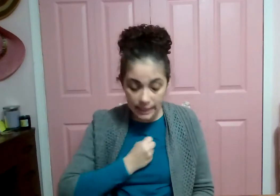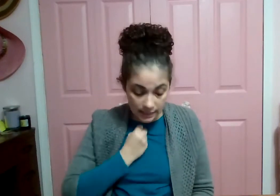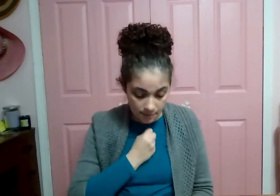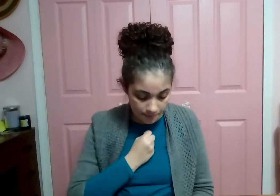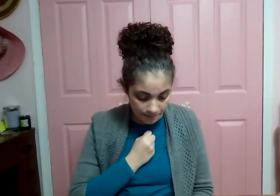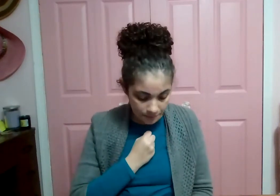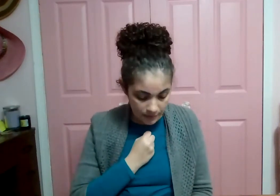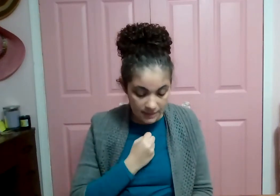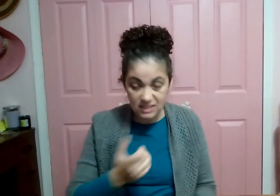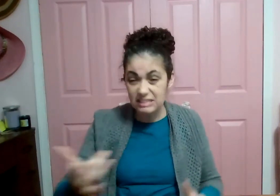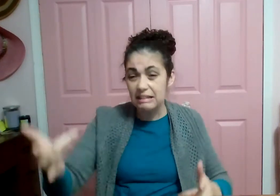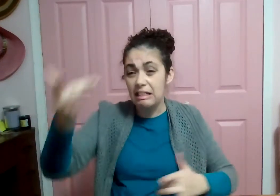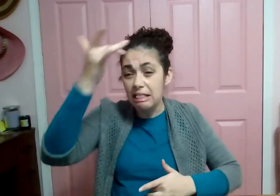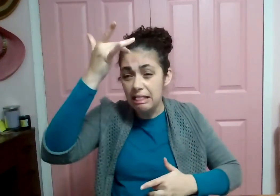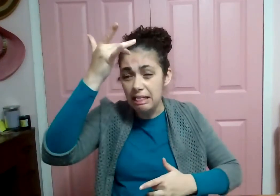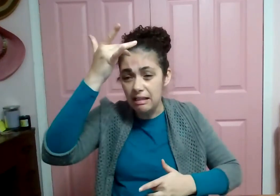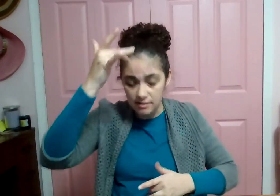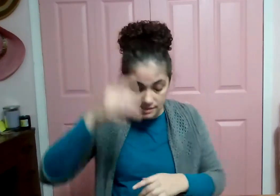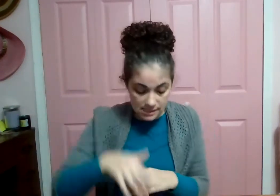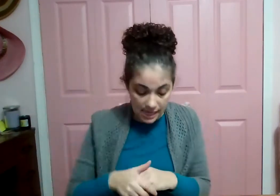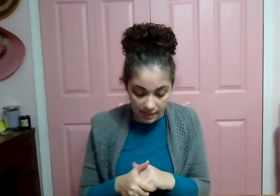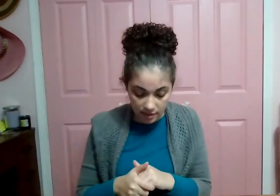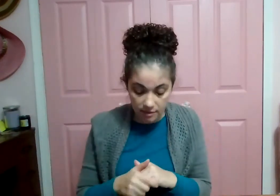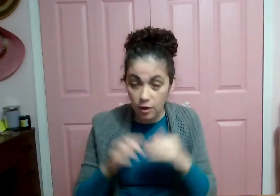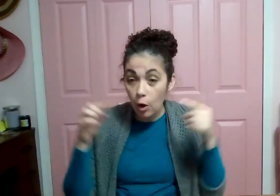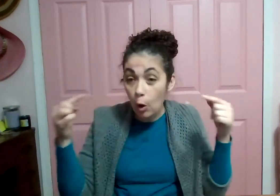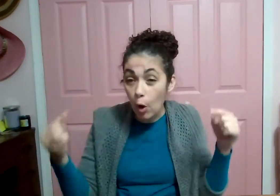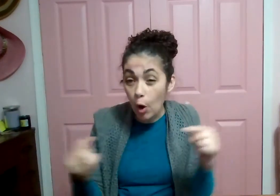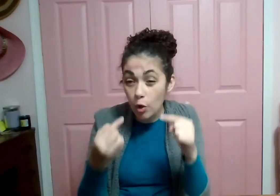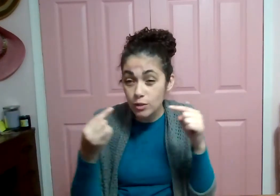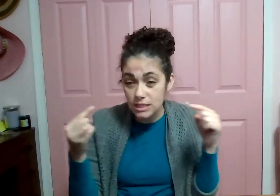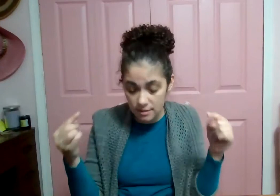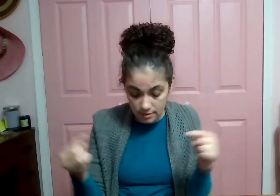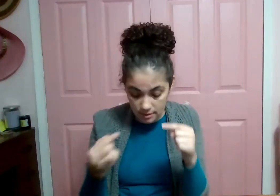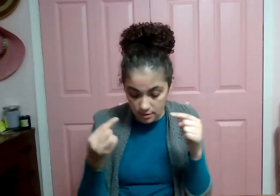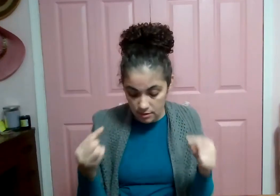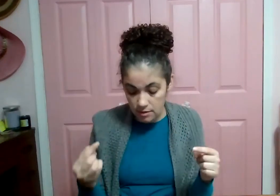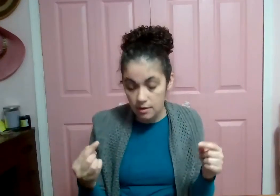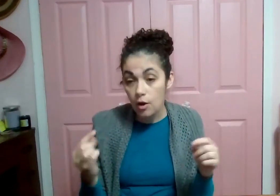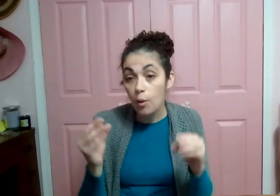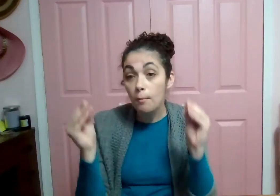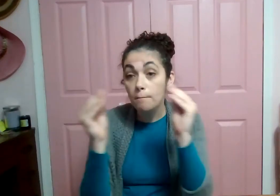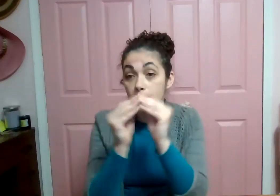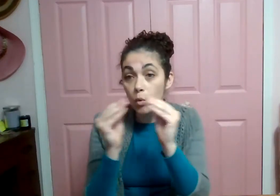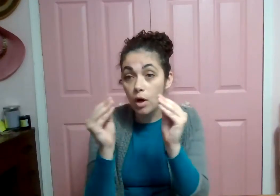Sorry. Ugh. Sick. Hurt. More.